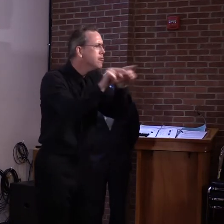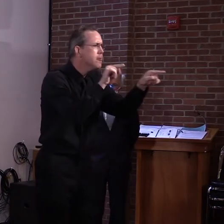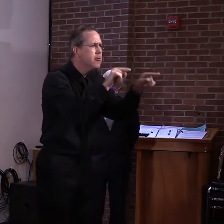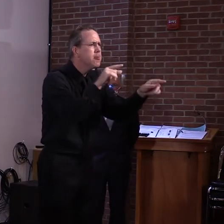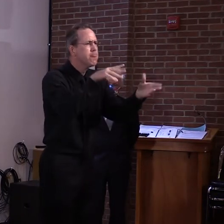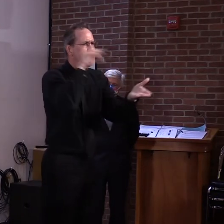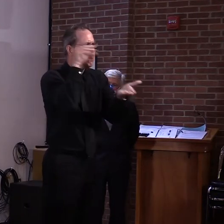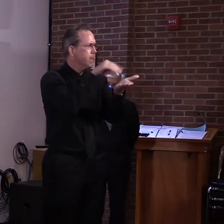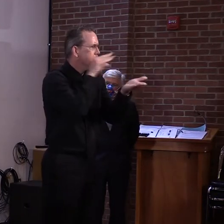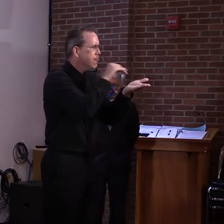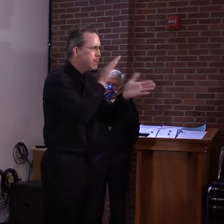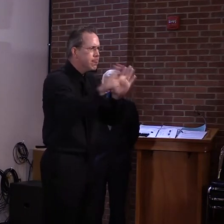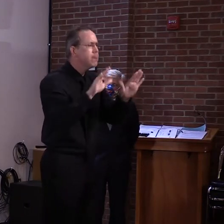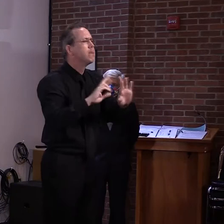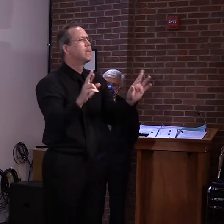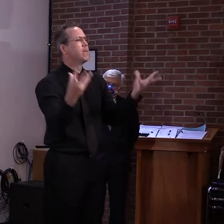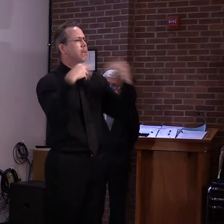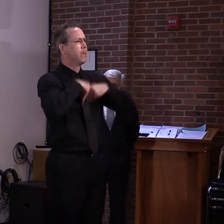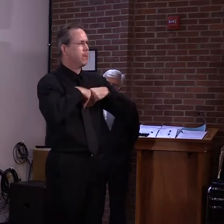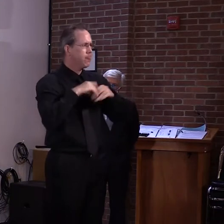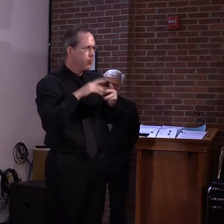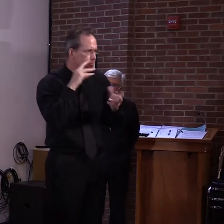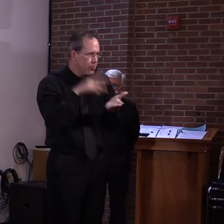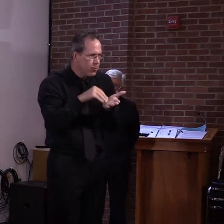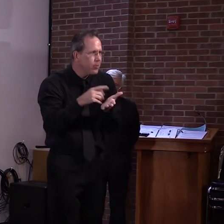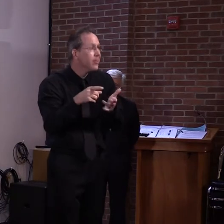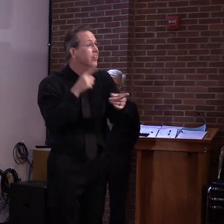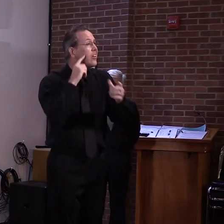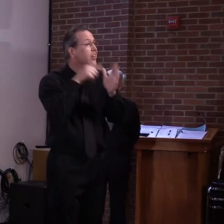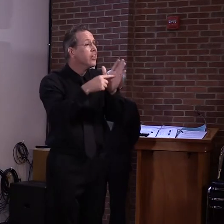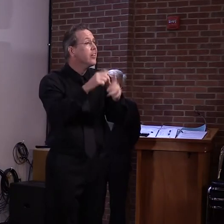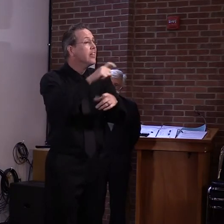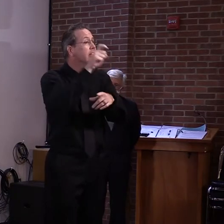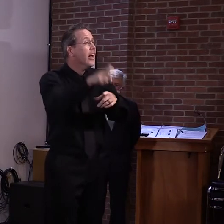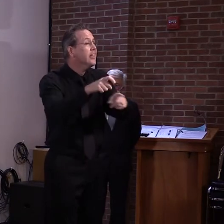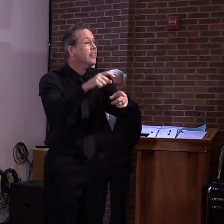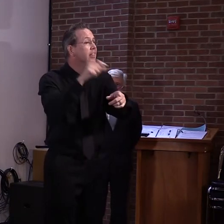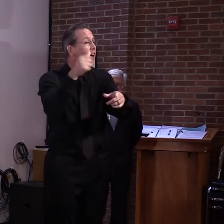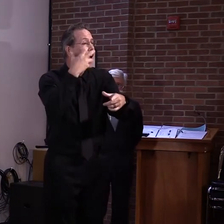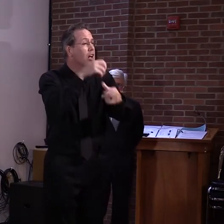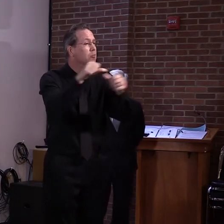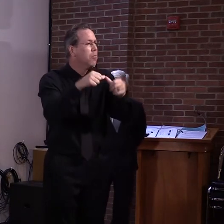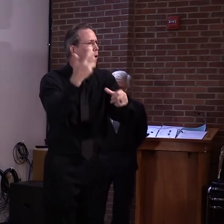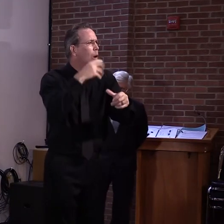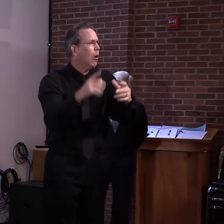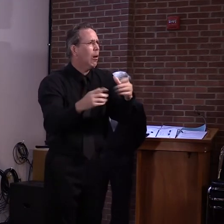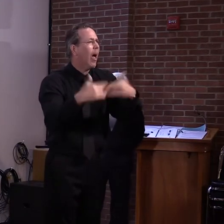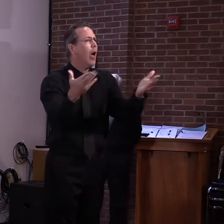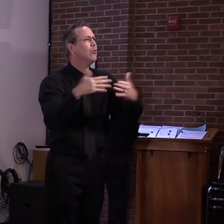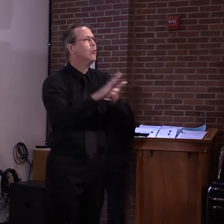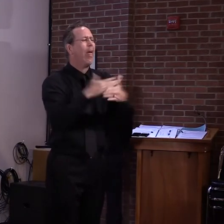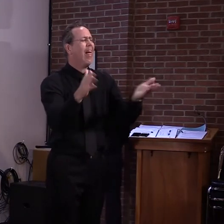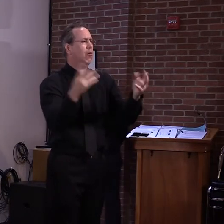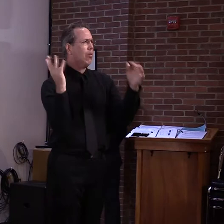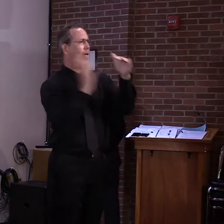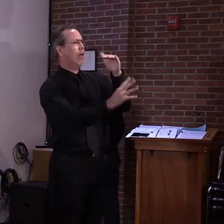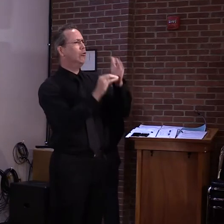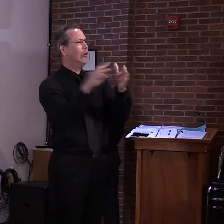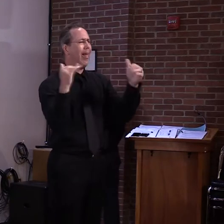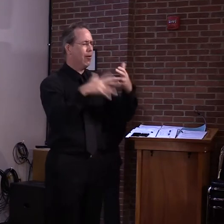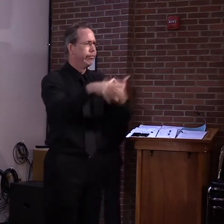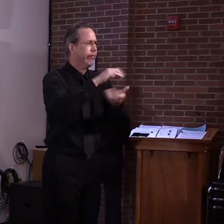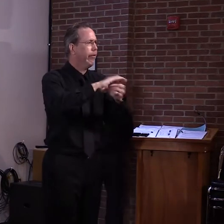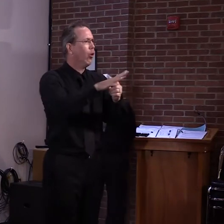Georgia or Arizona or Texas and Florida and so forth, I think we made the right decision and we learned from them. I think we'll see the same